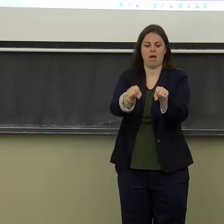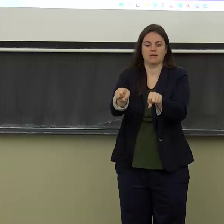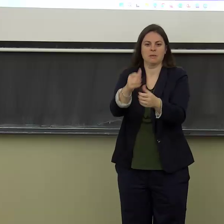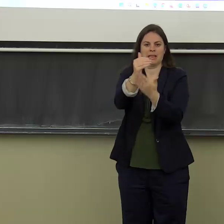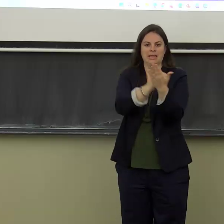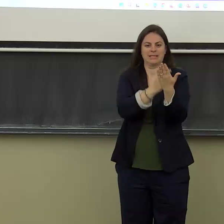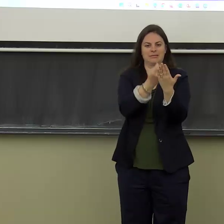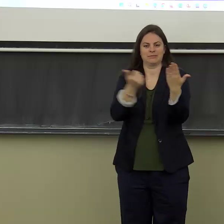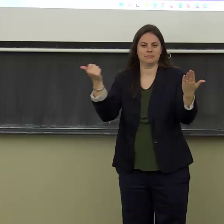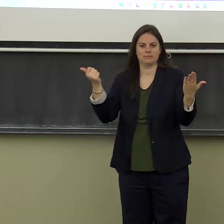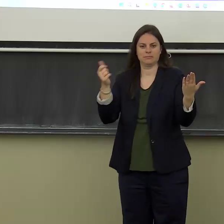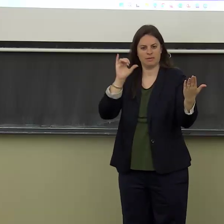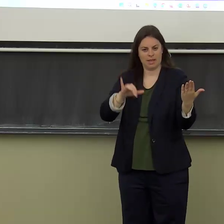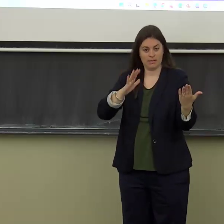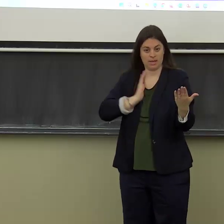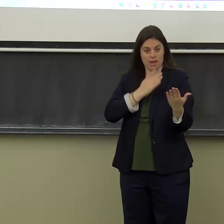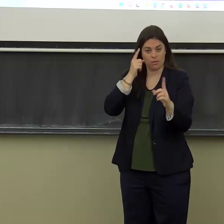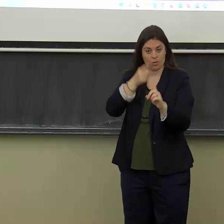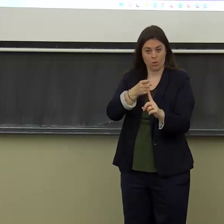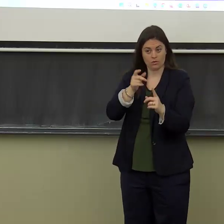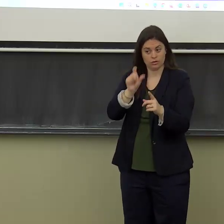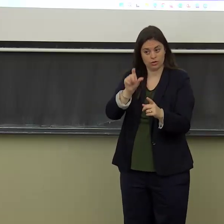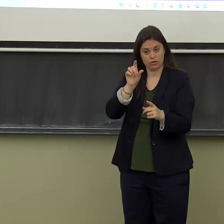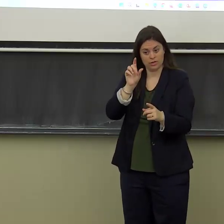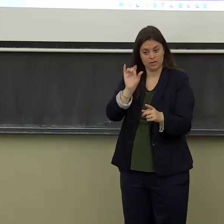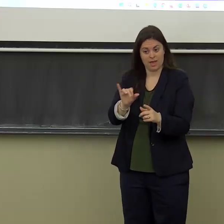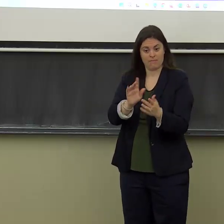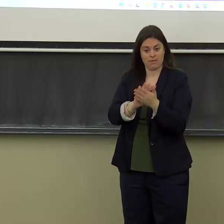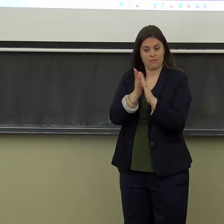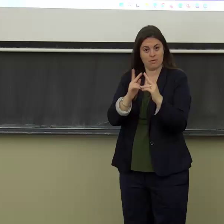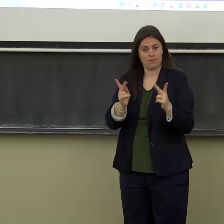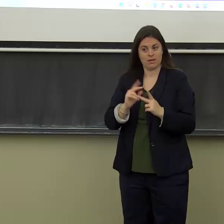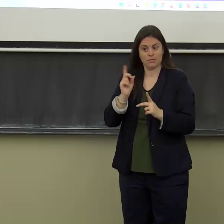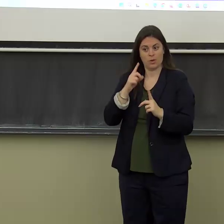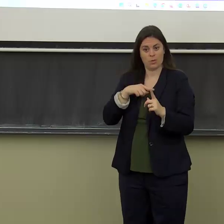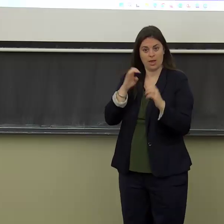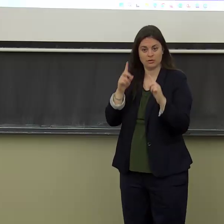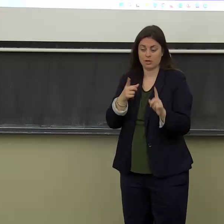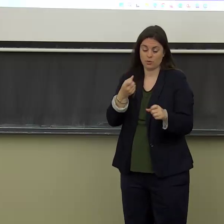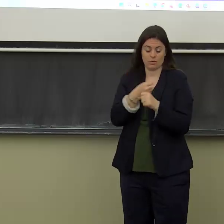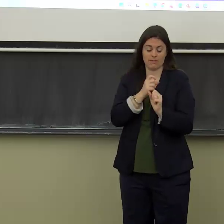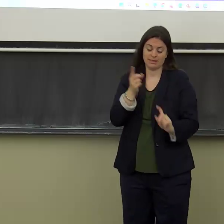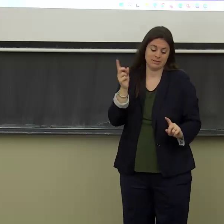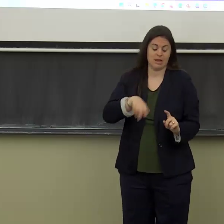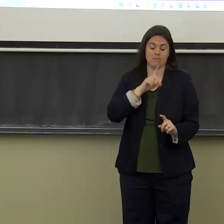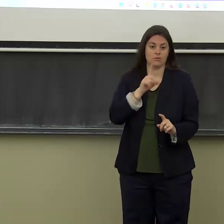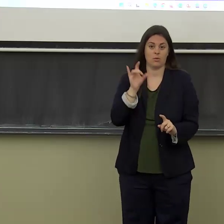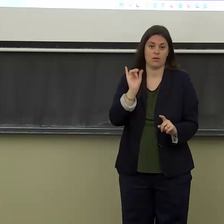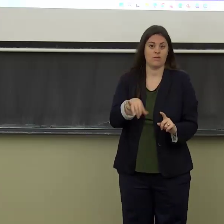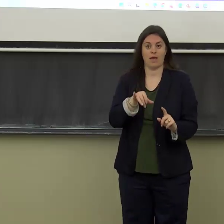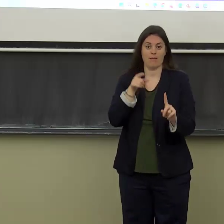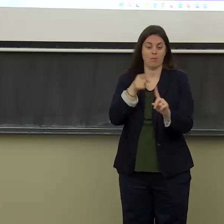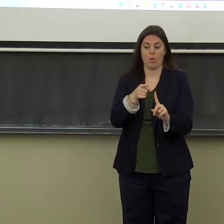of our goals, is to figure out the places where we want to educate? Because you can make damn sure I'll make sure that point makes it to various places in my